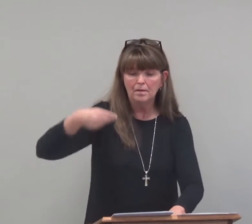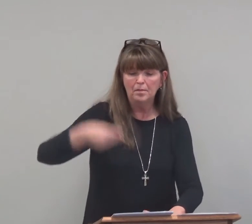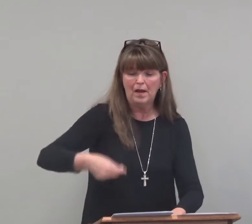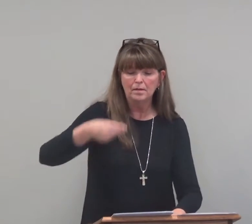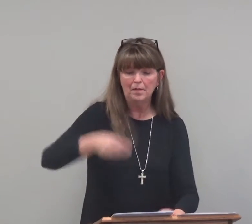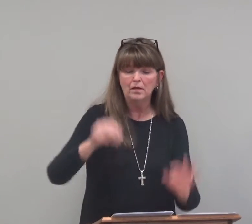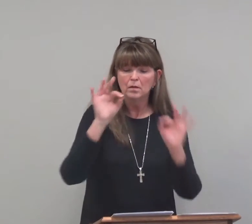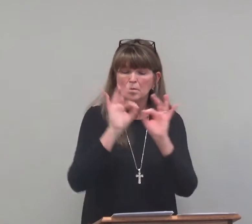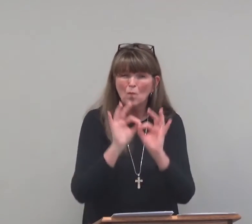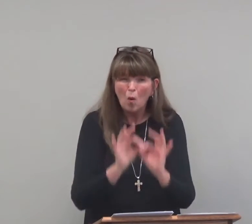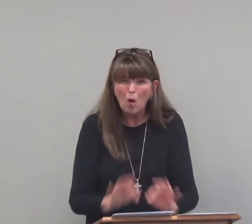fail.